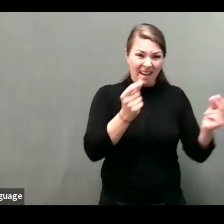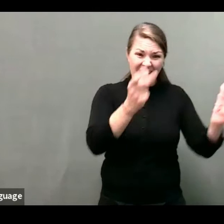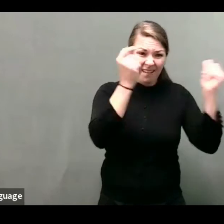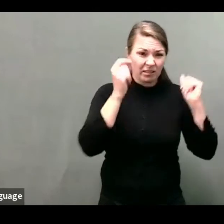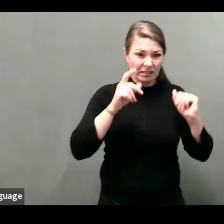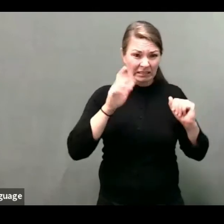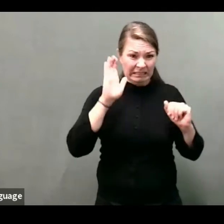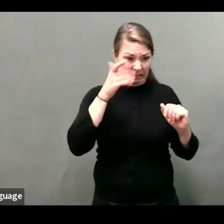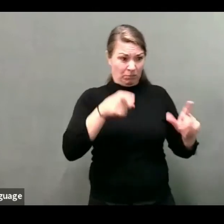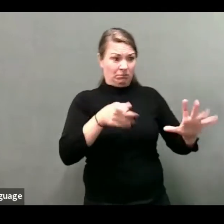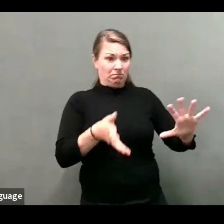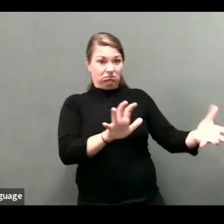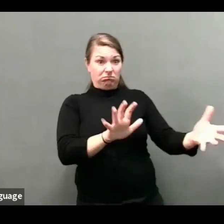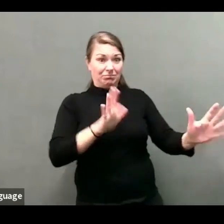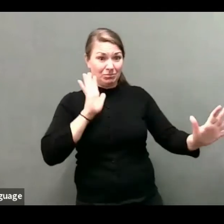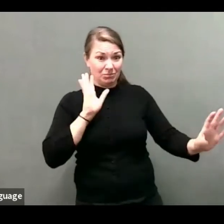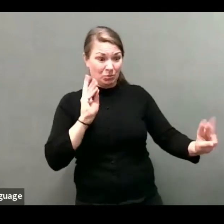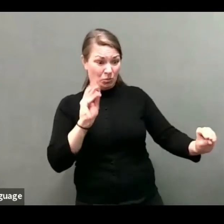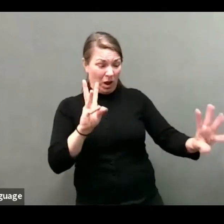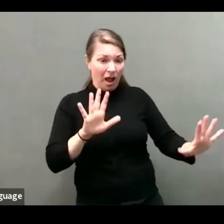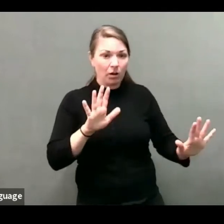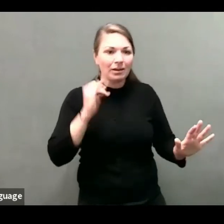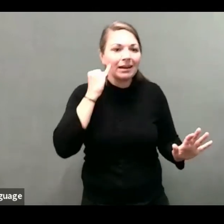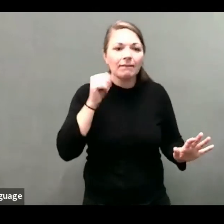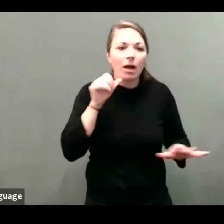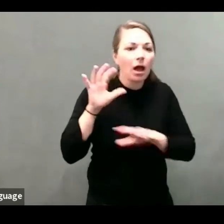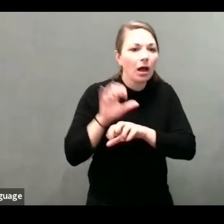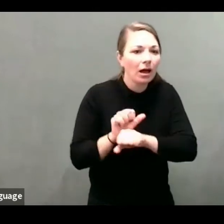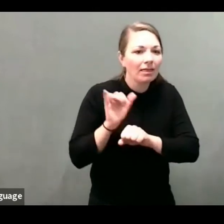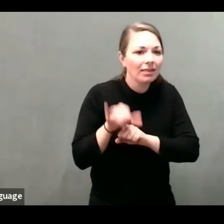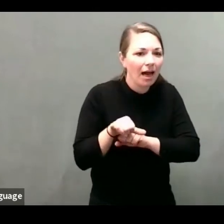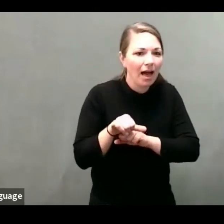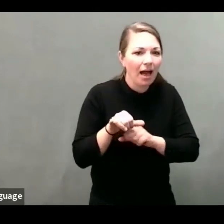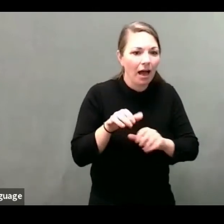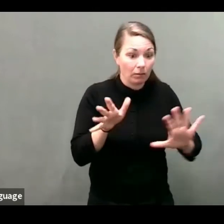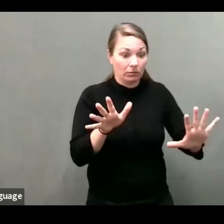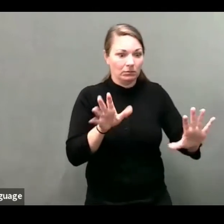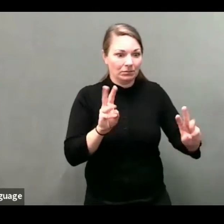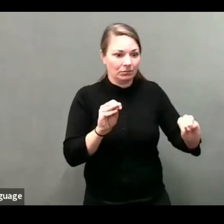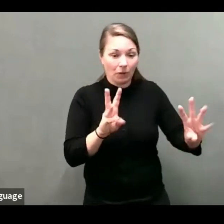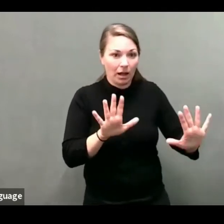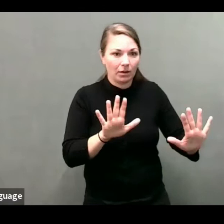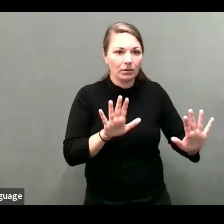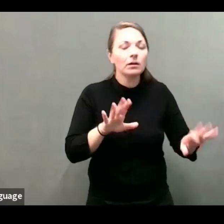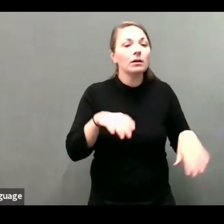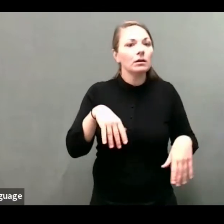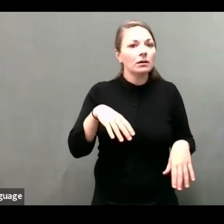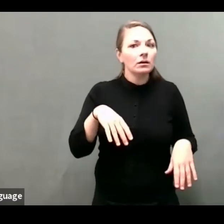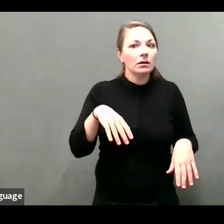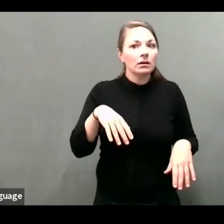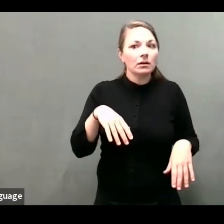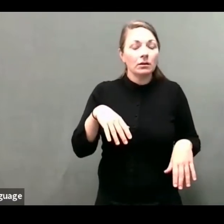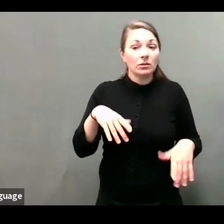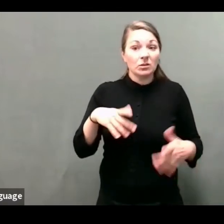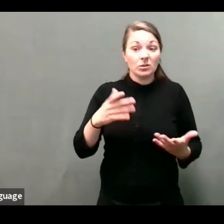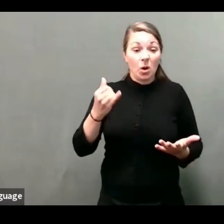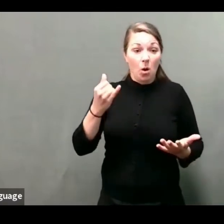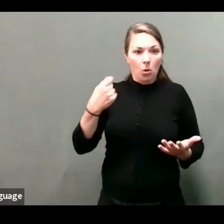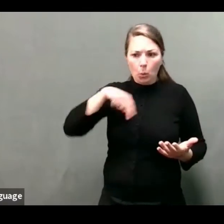when you're not used to it. And so when we're survivor-centered and we're checking in a lot, then the people around us are usually mimicking that